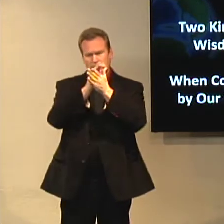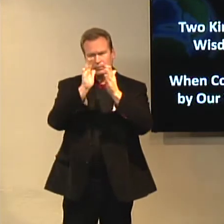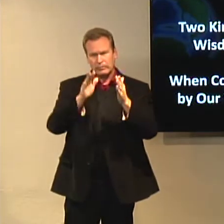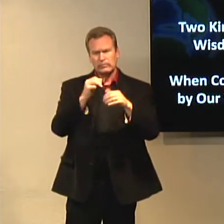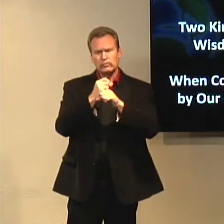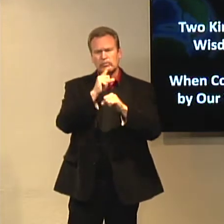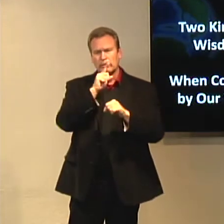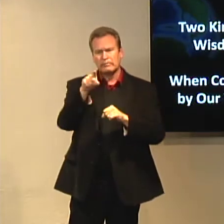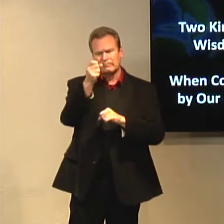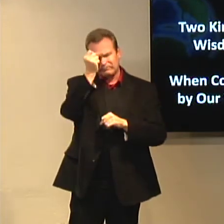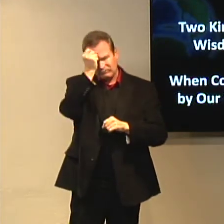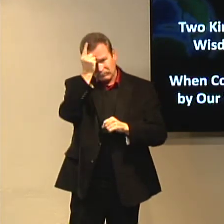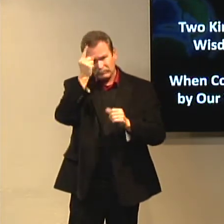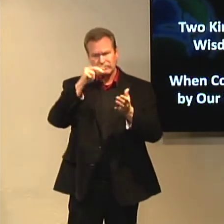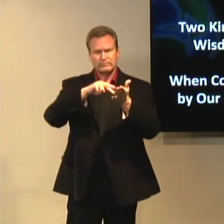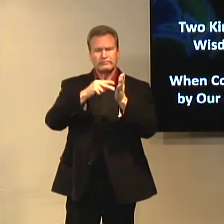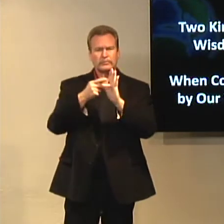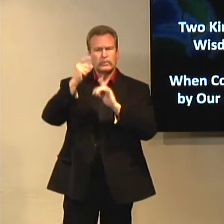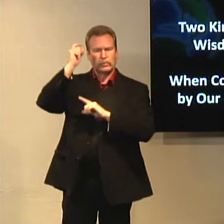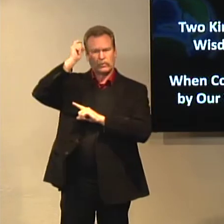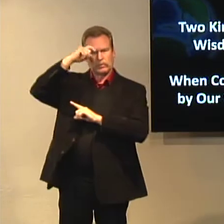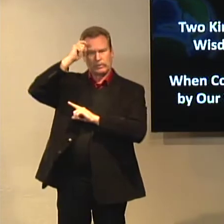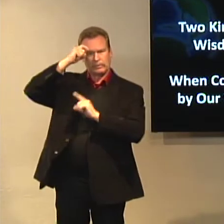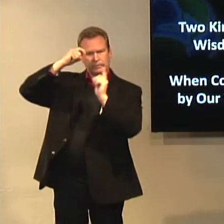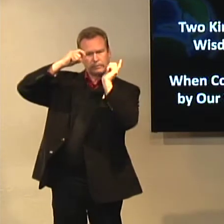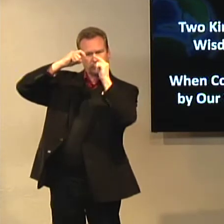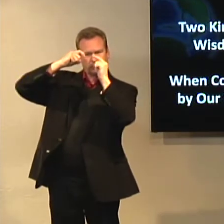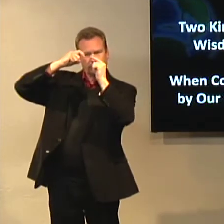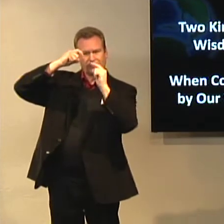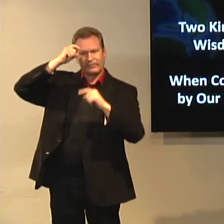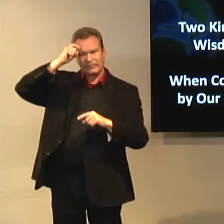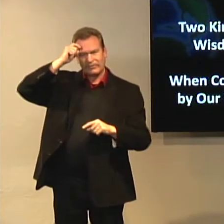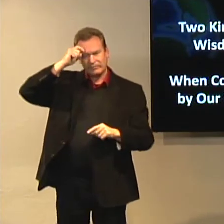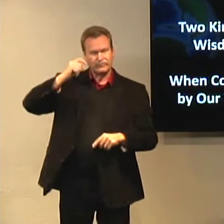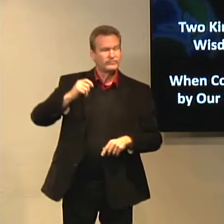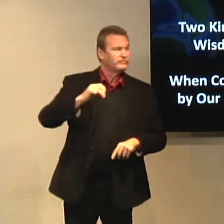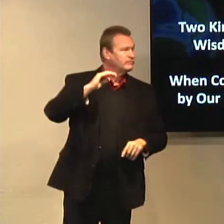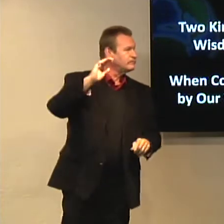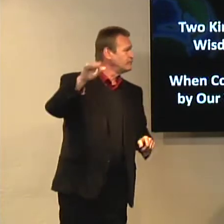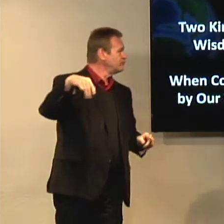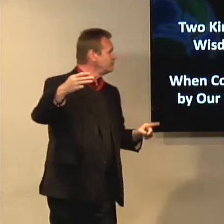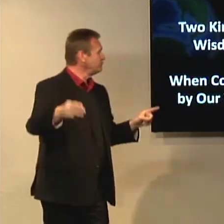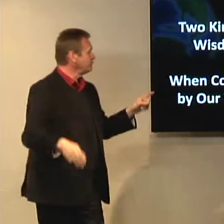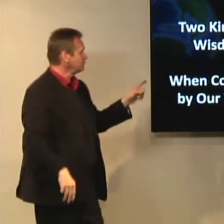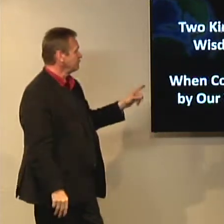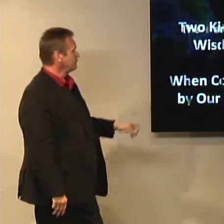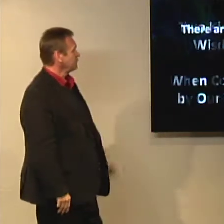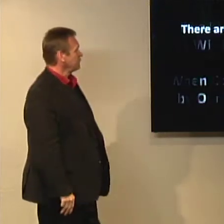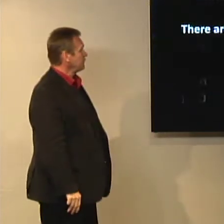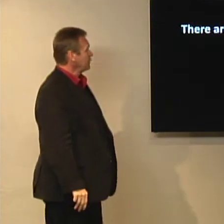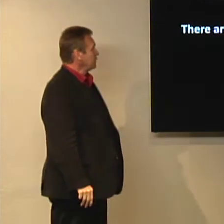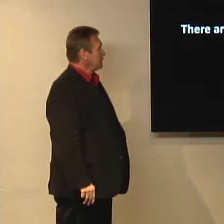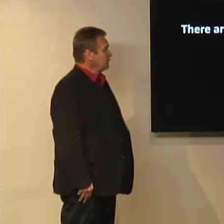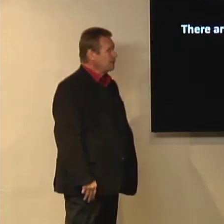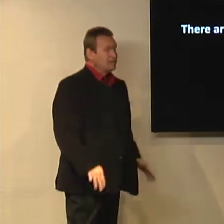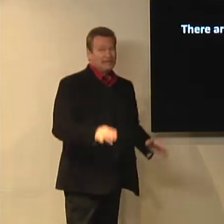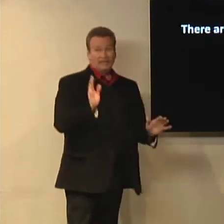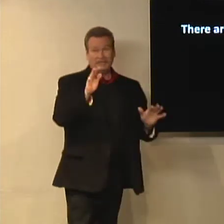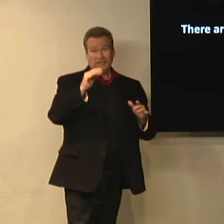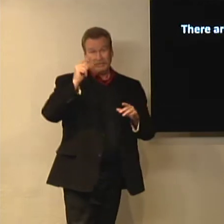warning to believers to make sure that we understand wisdom. He's going to go in depth into these